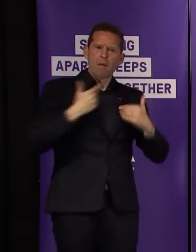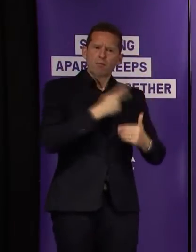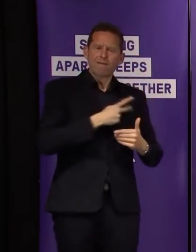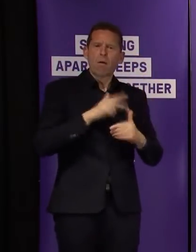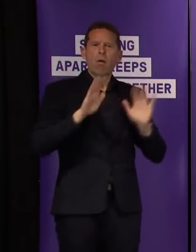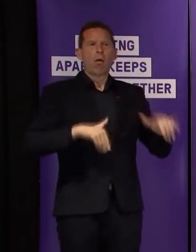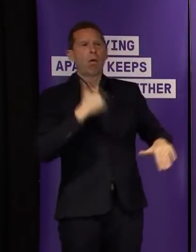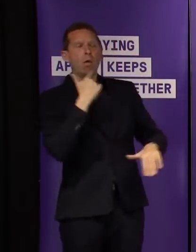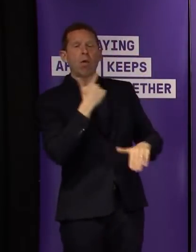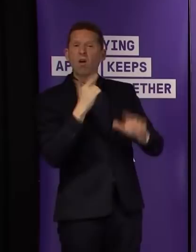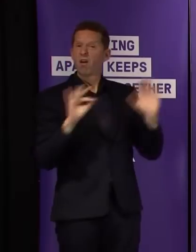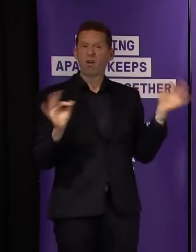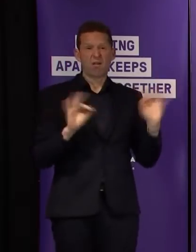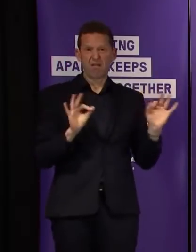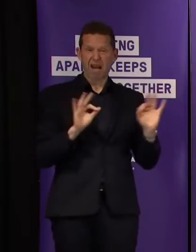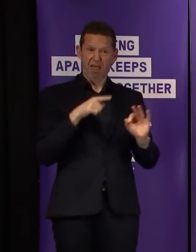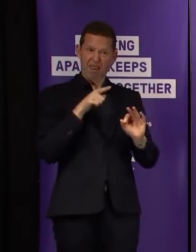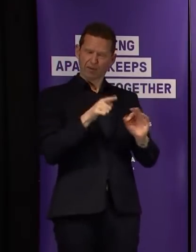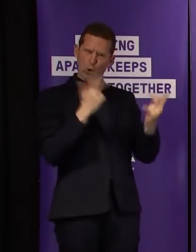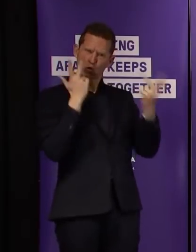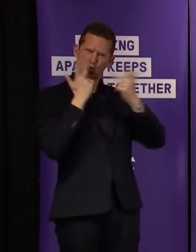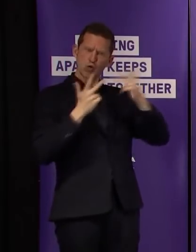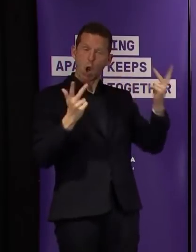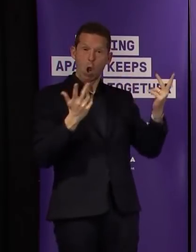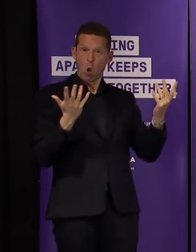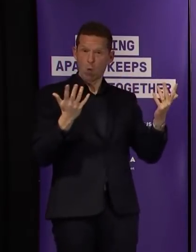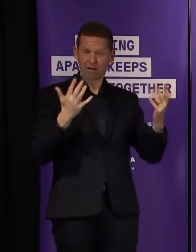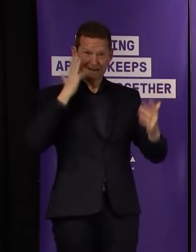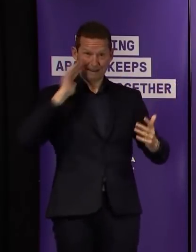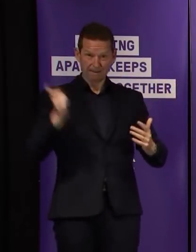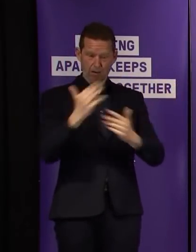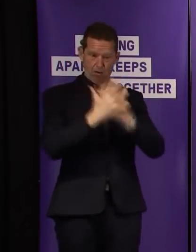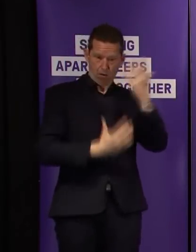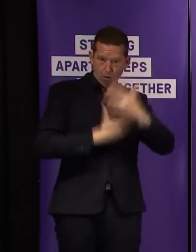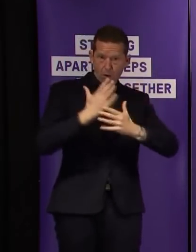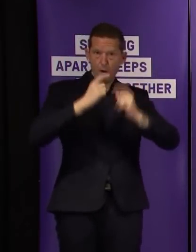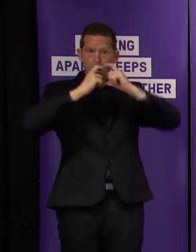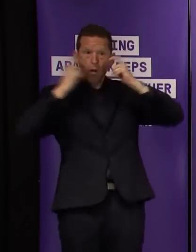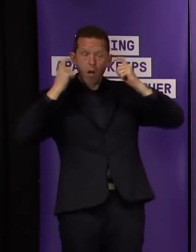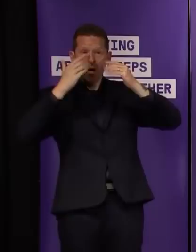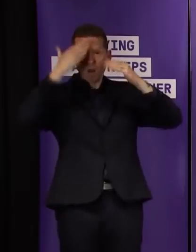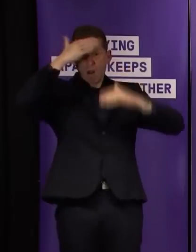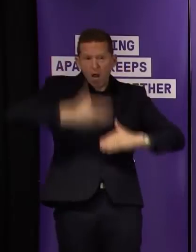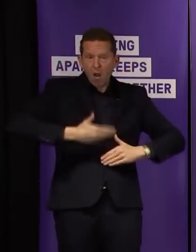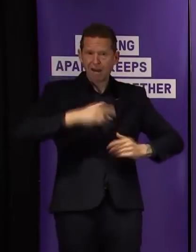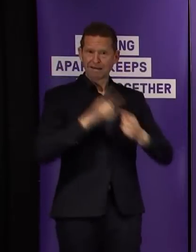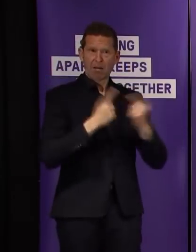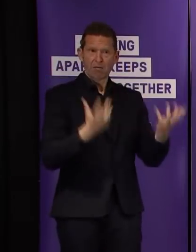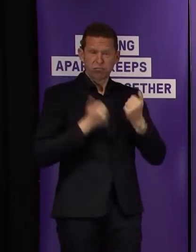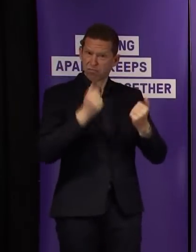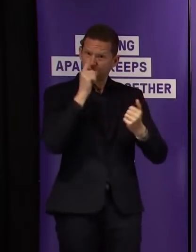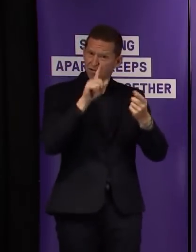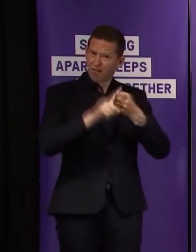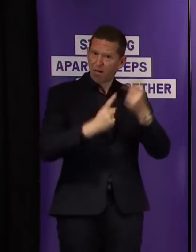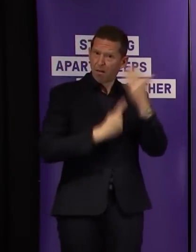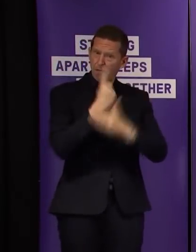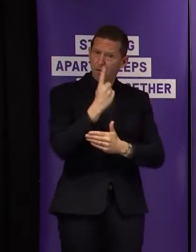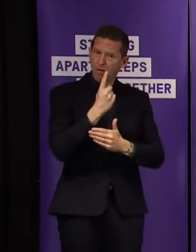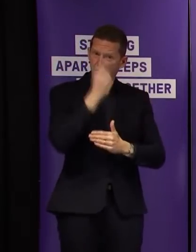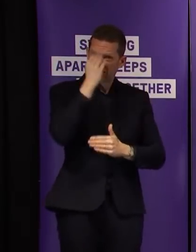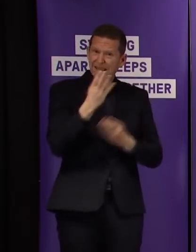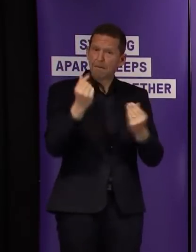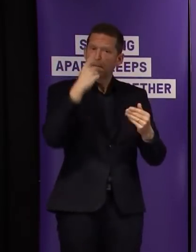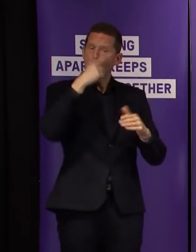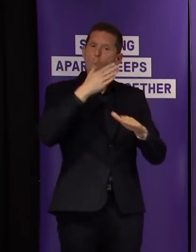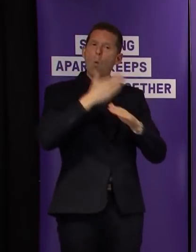is absolutely a commentary on how wildly infectious this is. Think about this for a moment. People working some